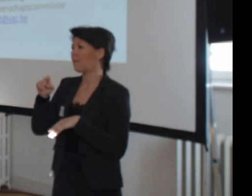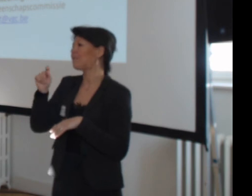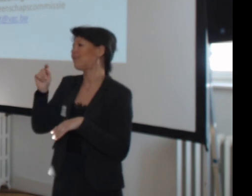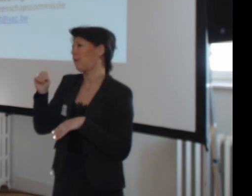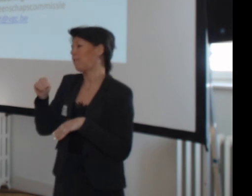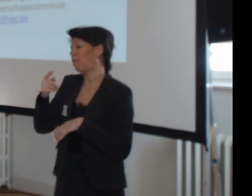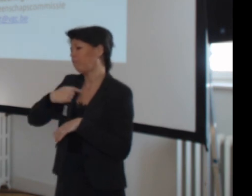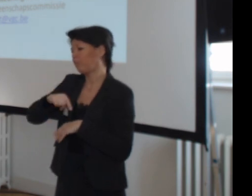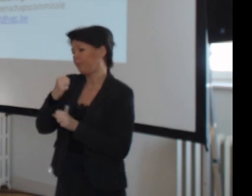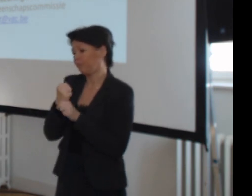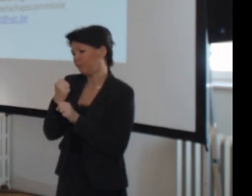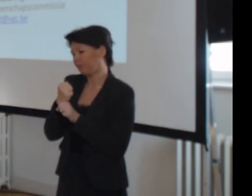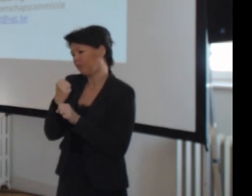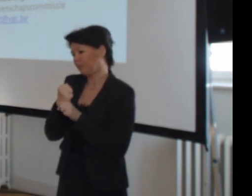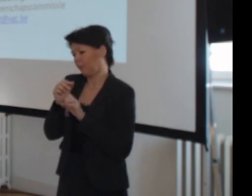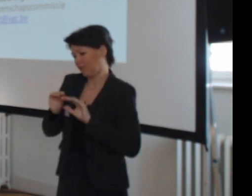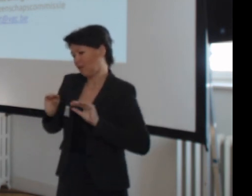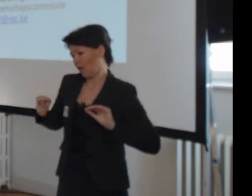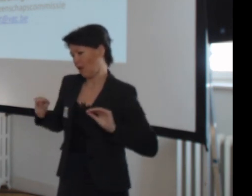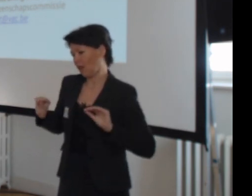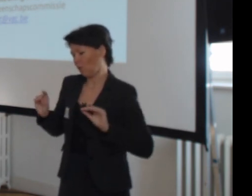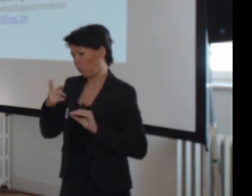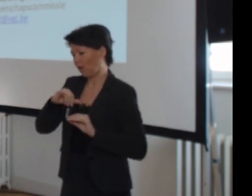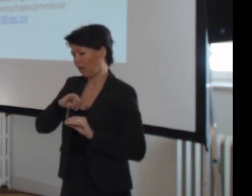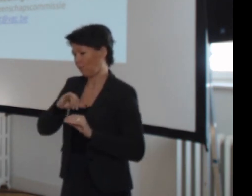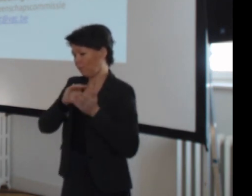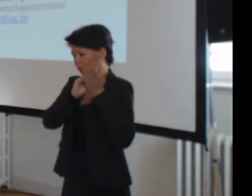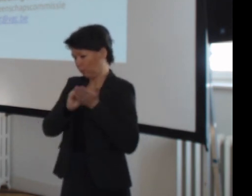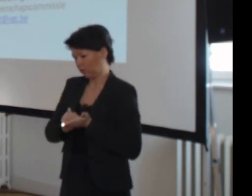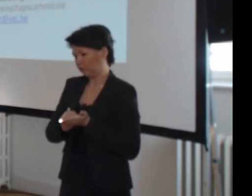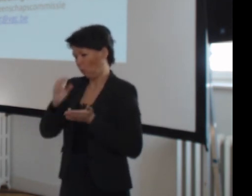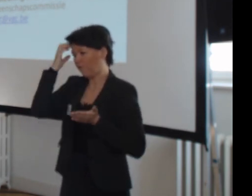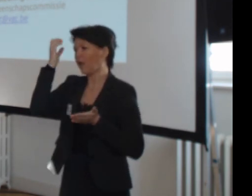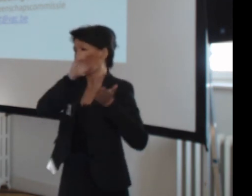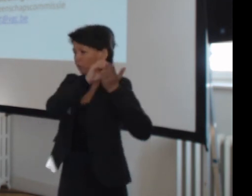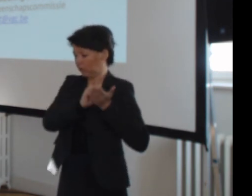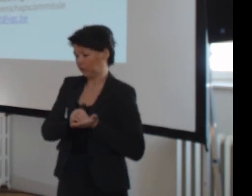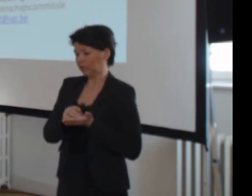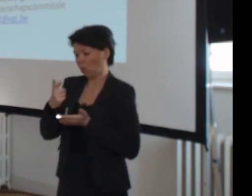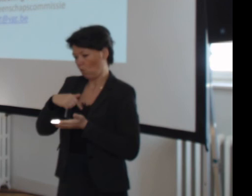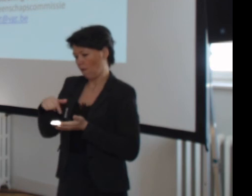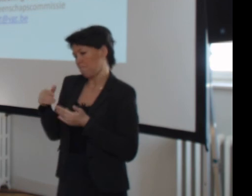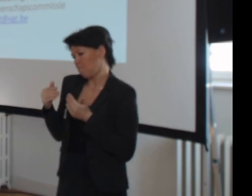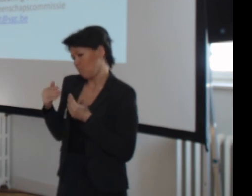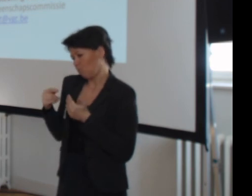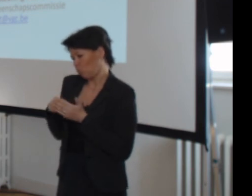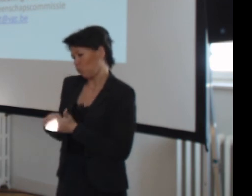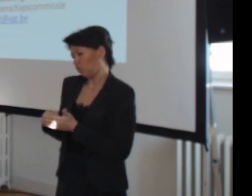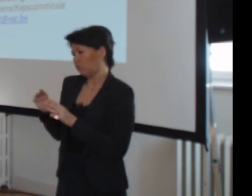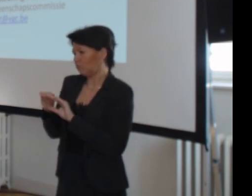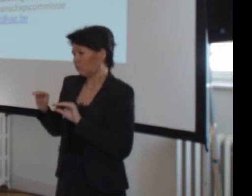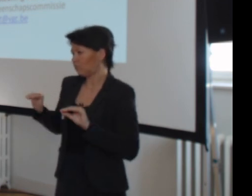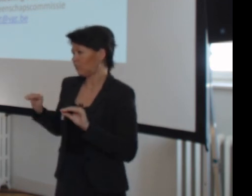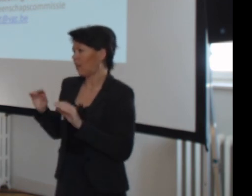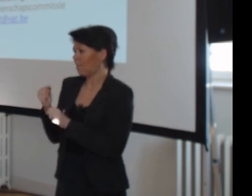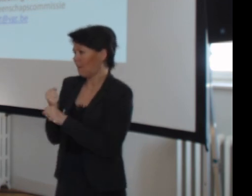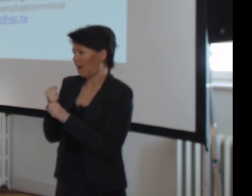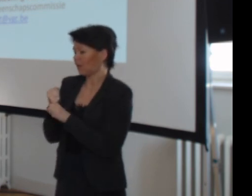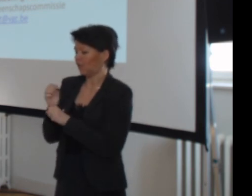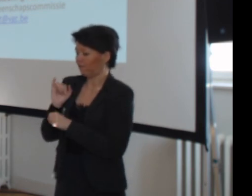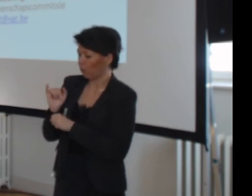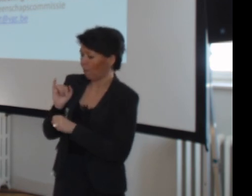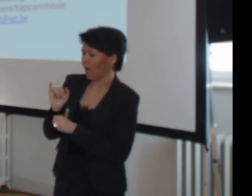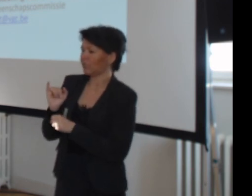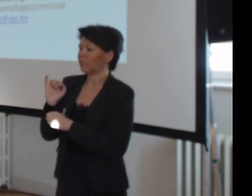we produce actually material. We have funding from the government to produce material, information about the society